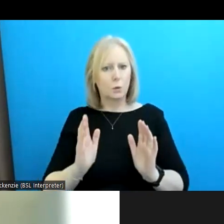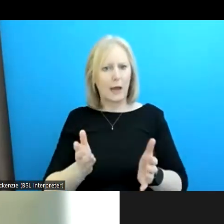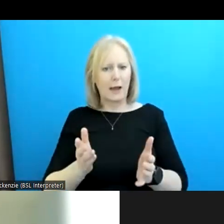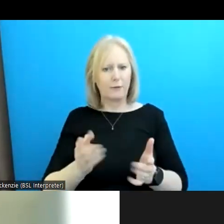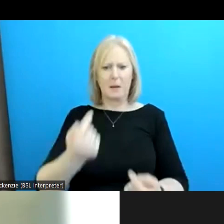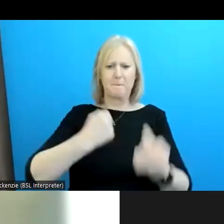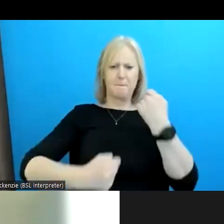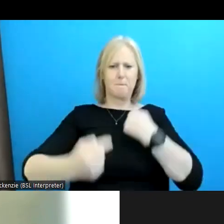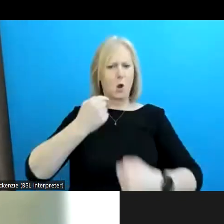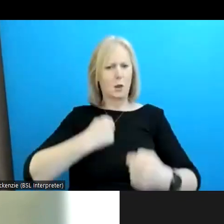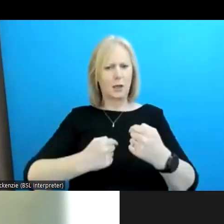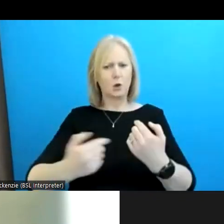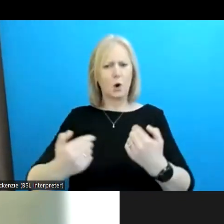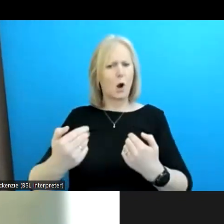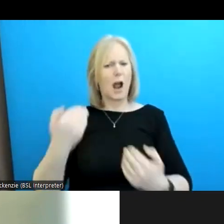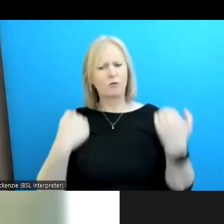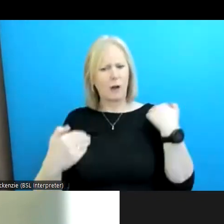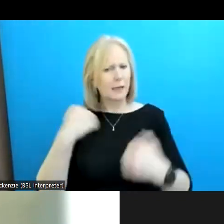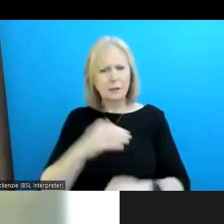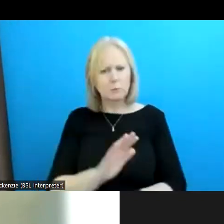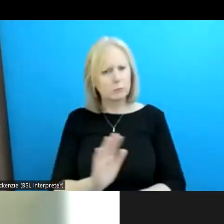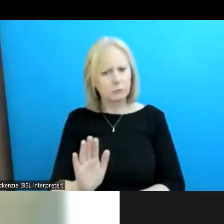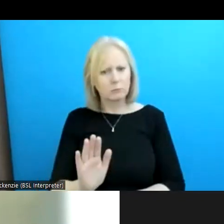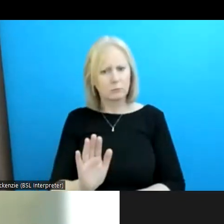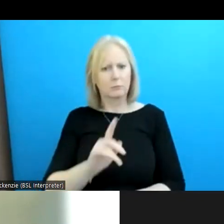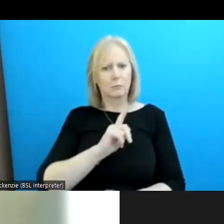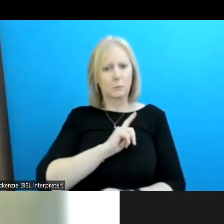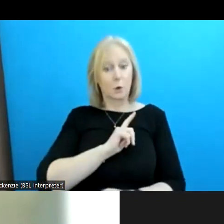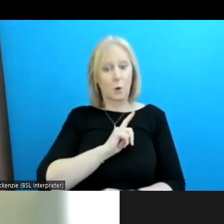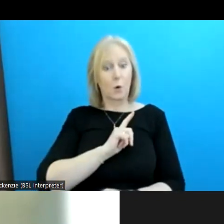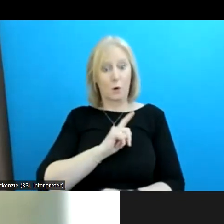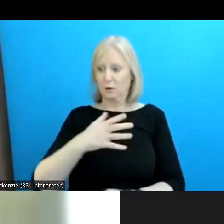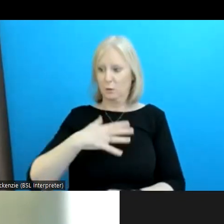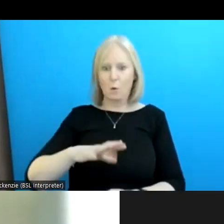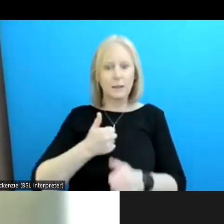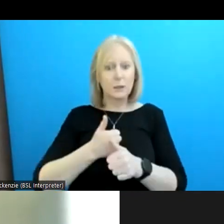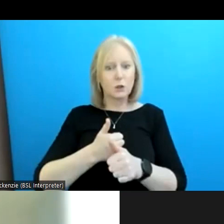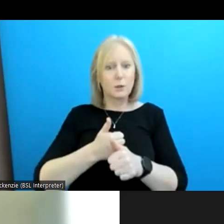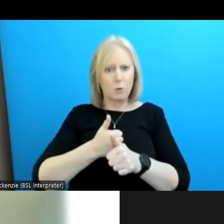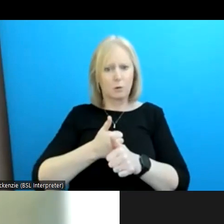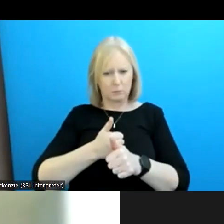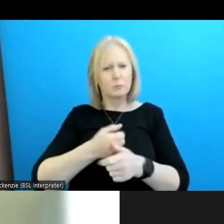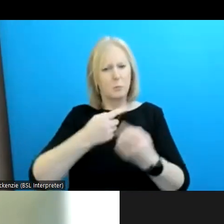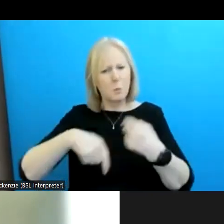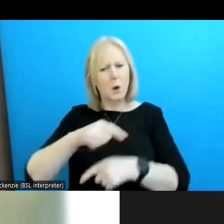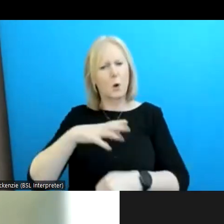or harassed at all, just because we require that support, because who doesn't need support